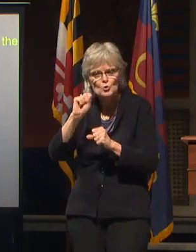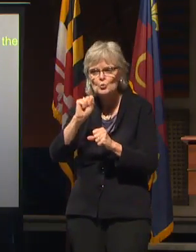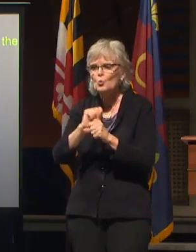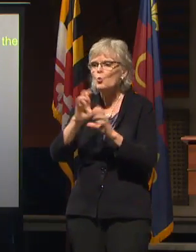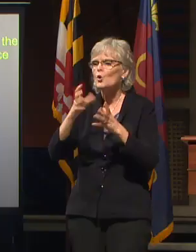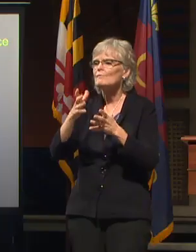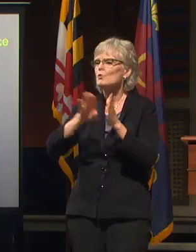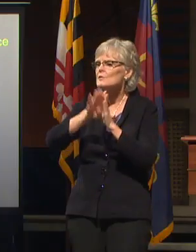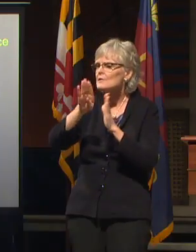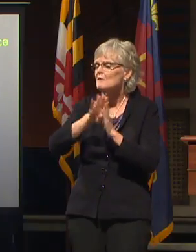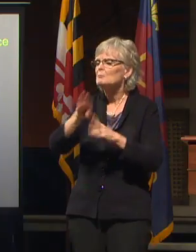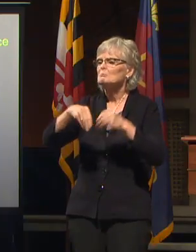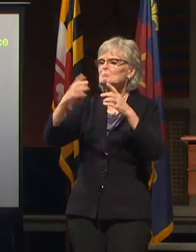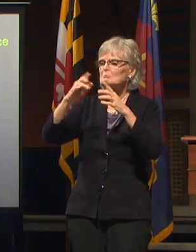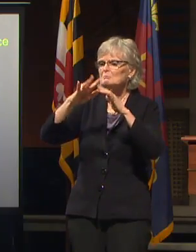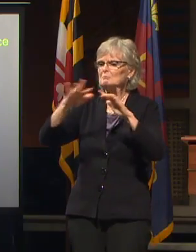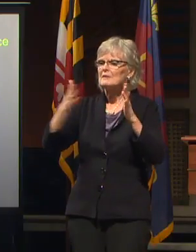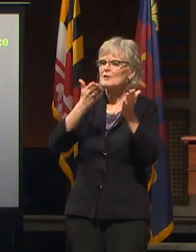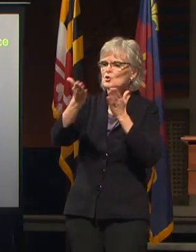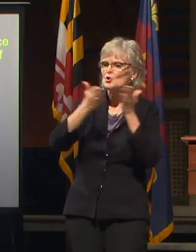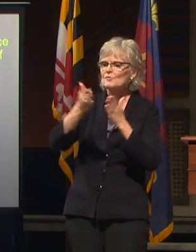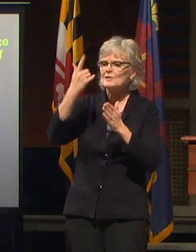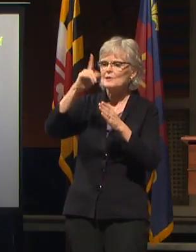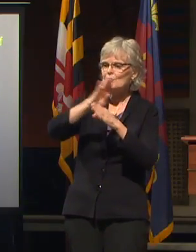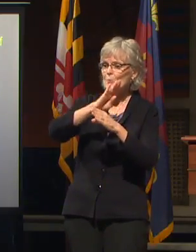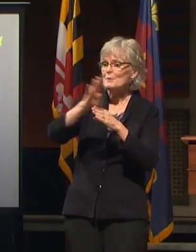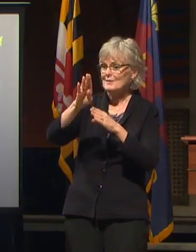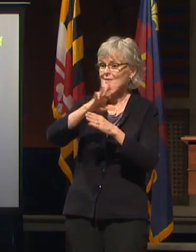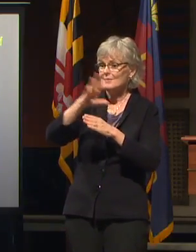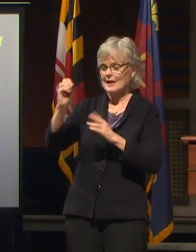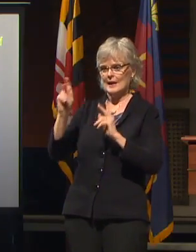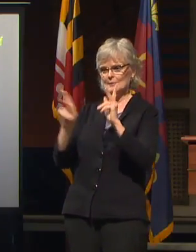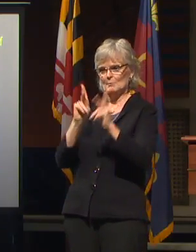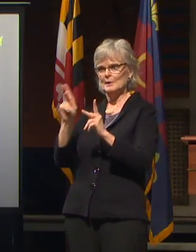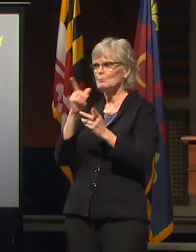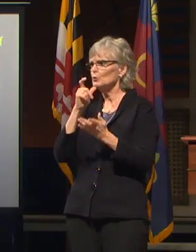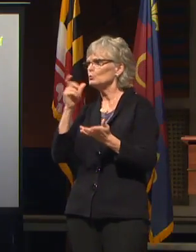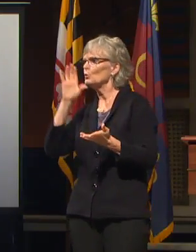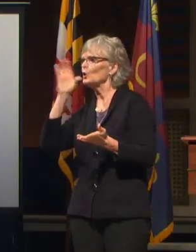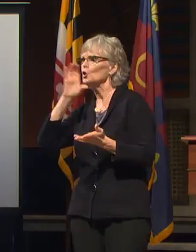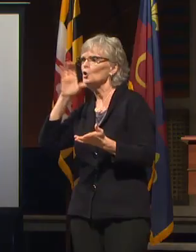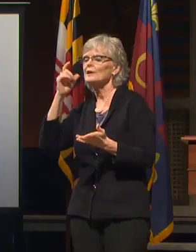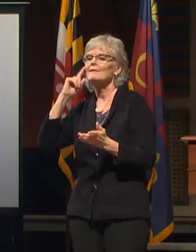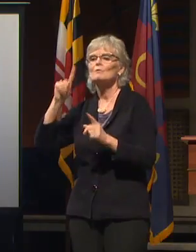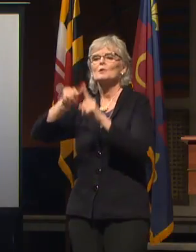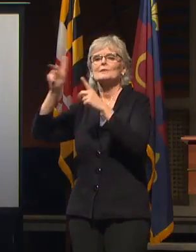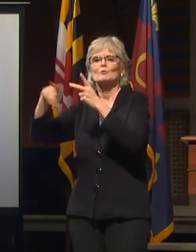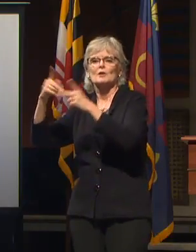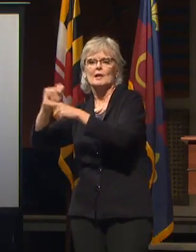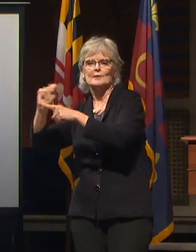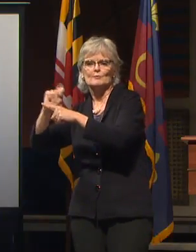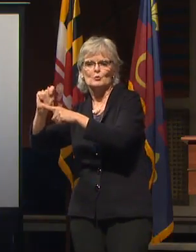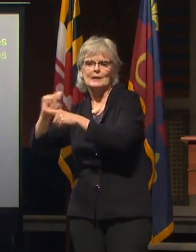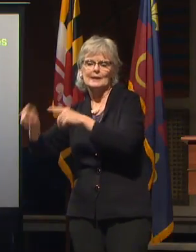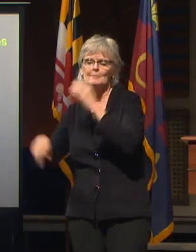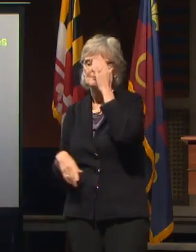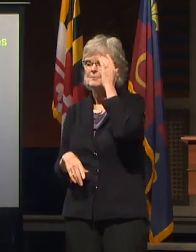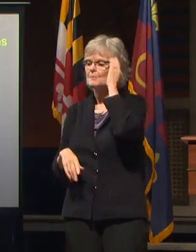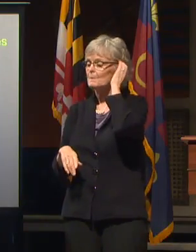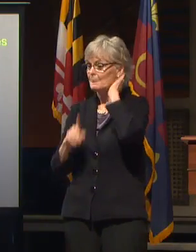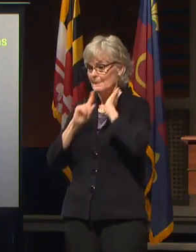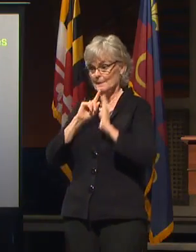provide different types of services to both businesses and those individuals that are looking for different types of training and experience. As